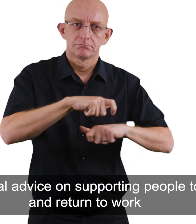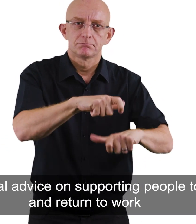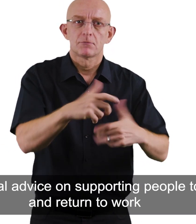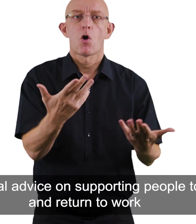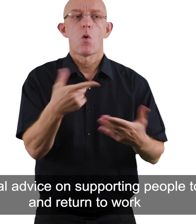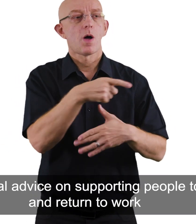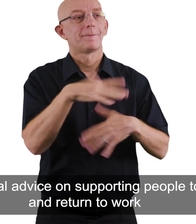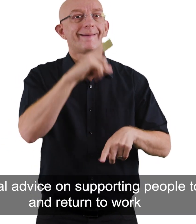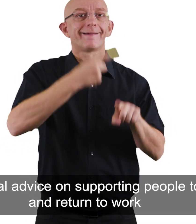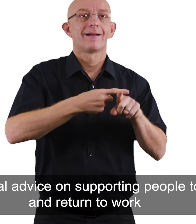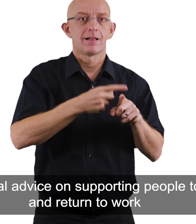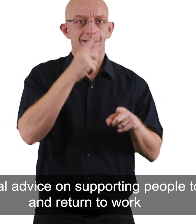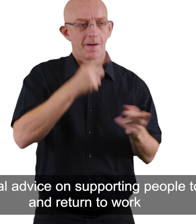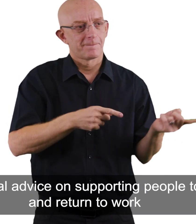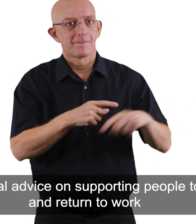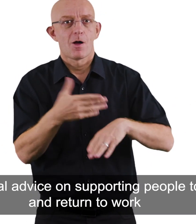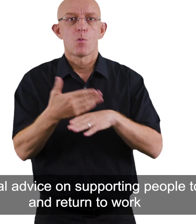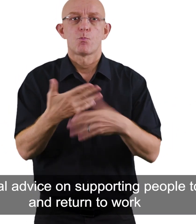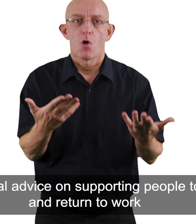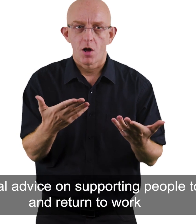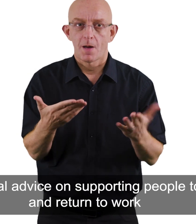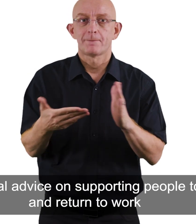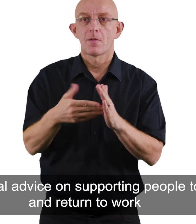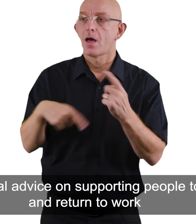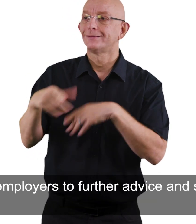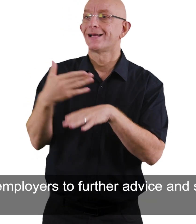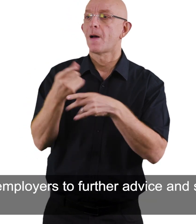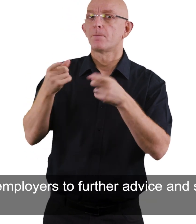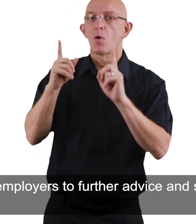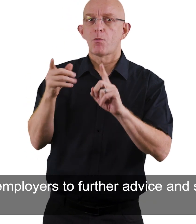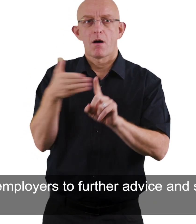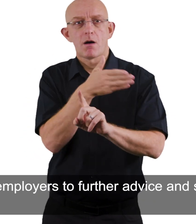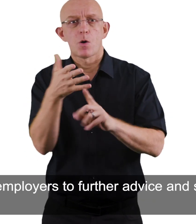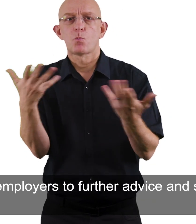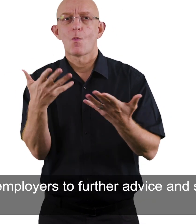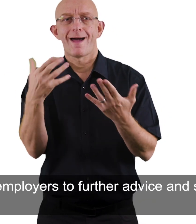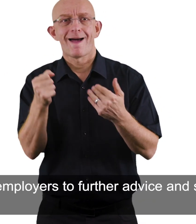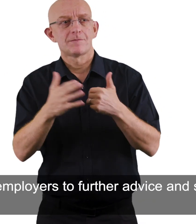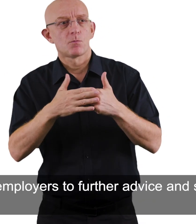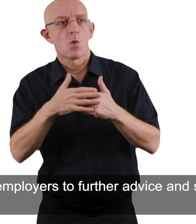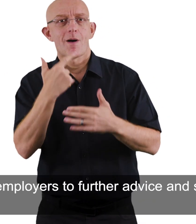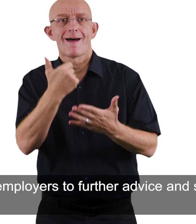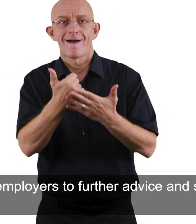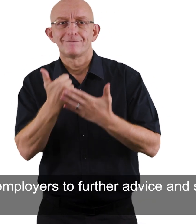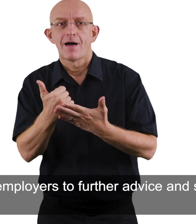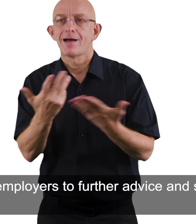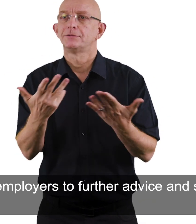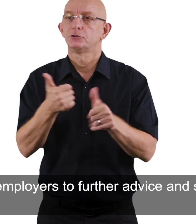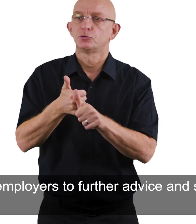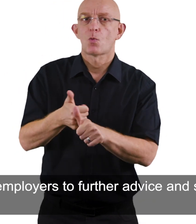to stay in and return to work, and direct employers to further advise